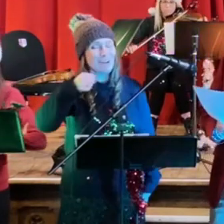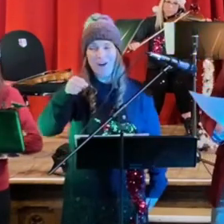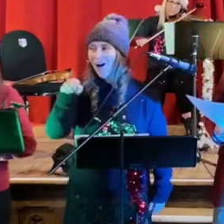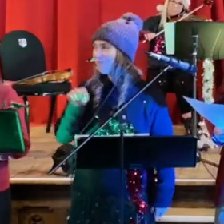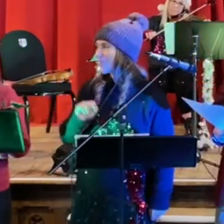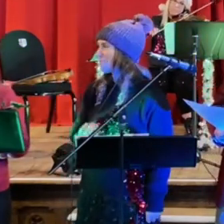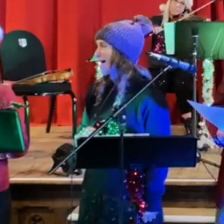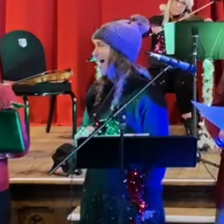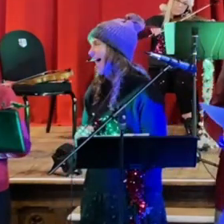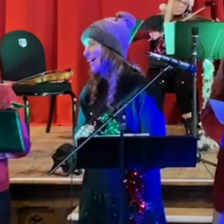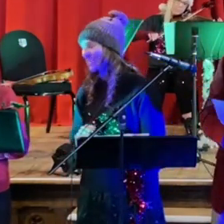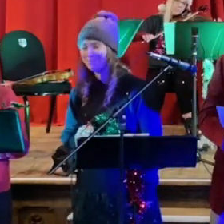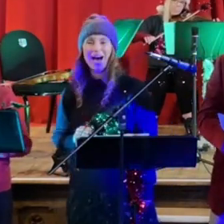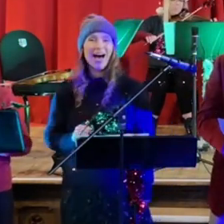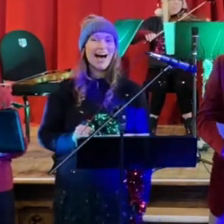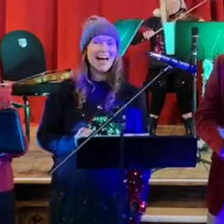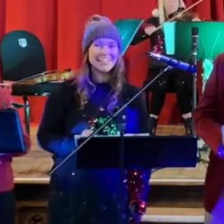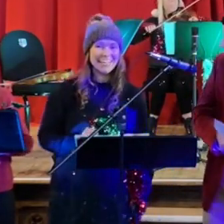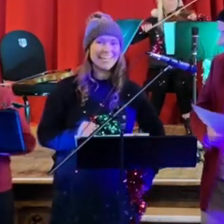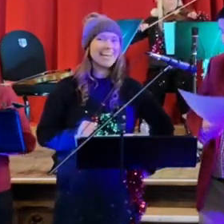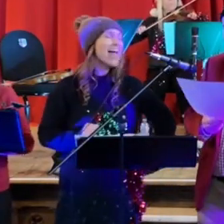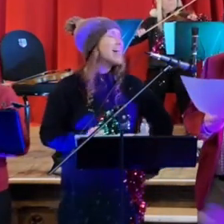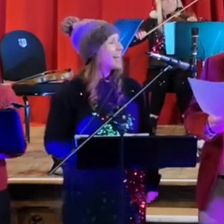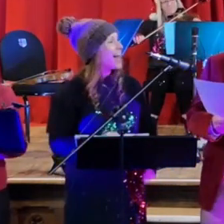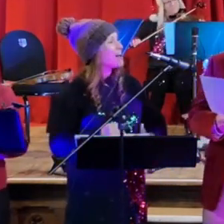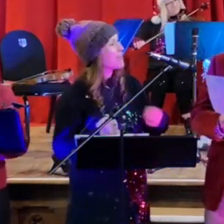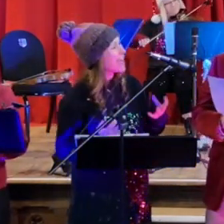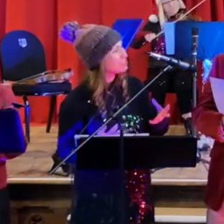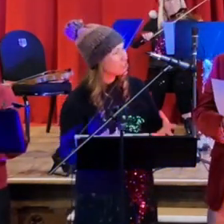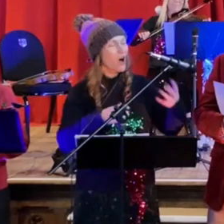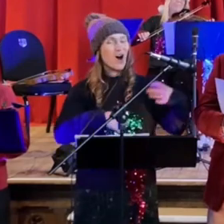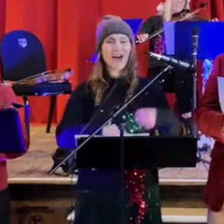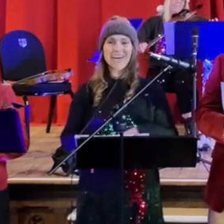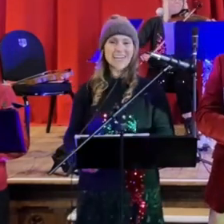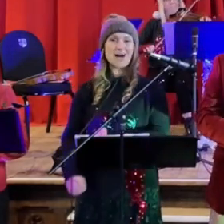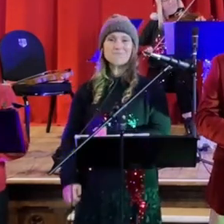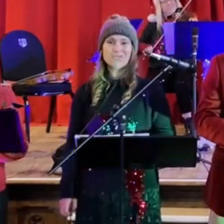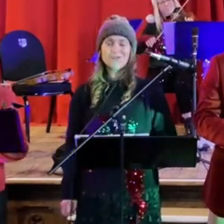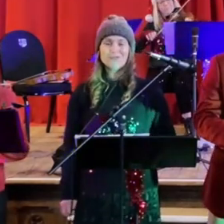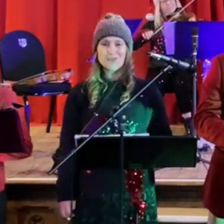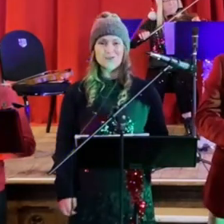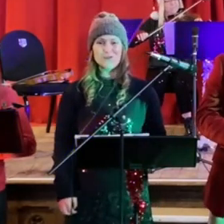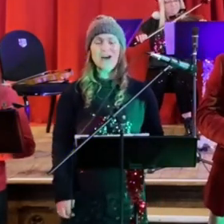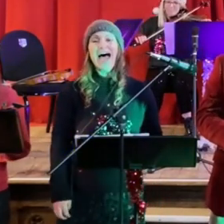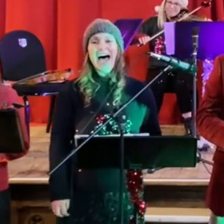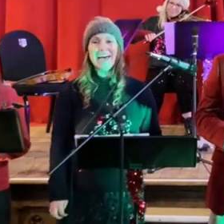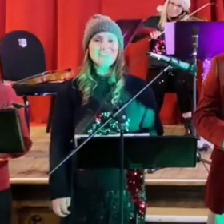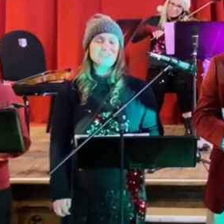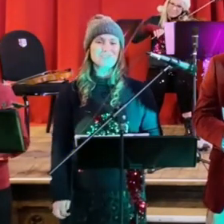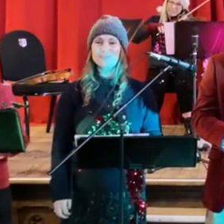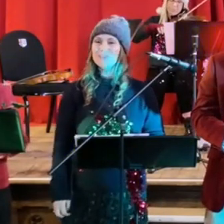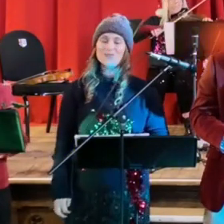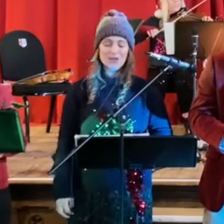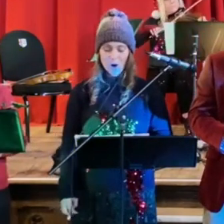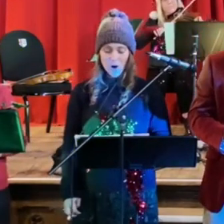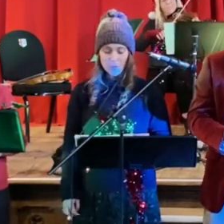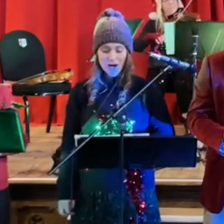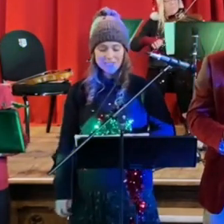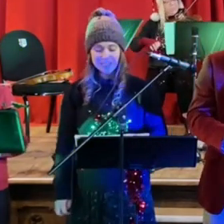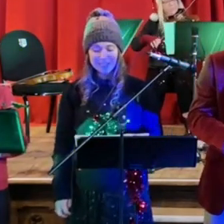of the best barley. Love and joy come to you, and to you your wassail